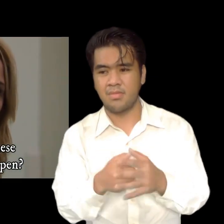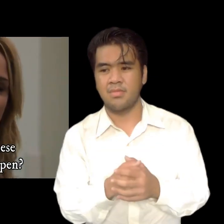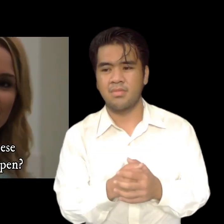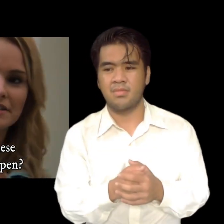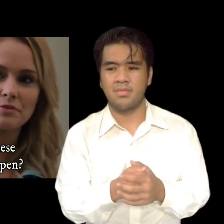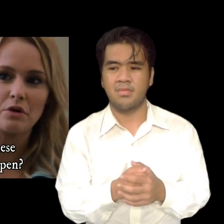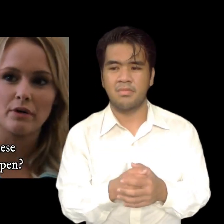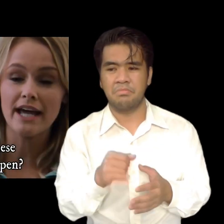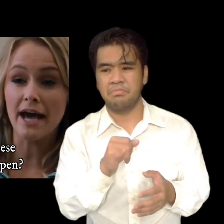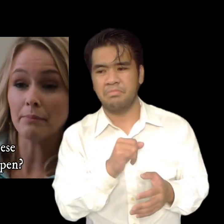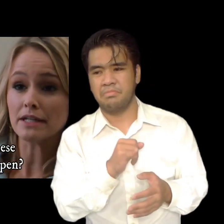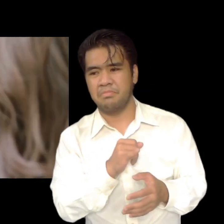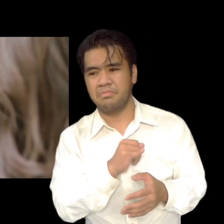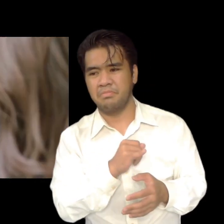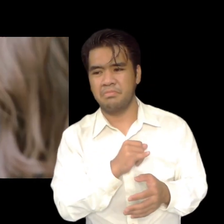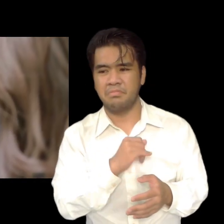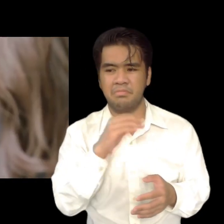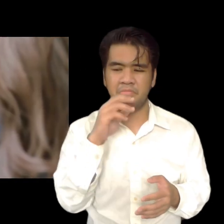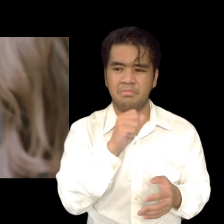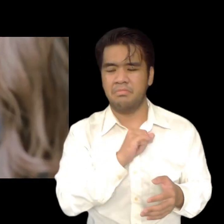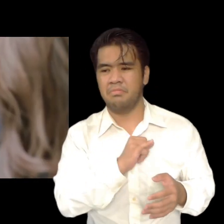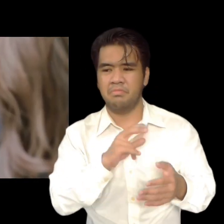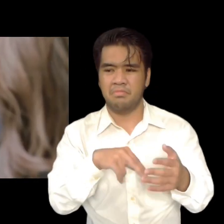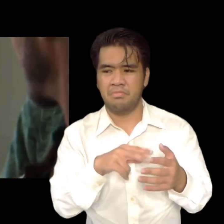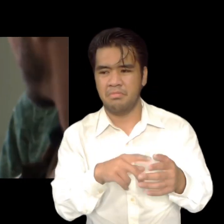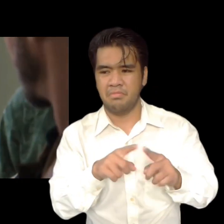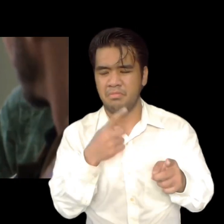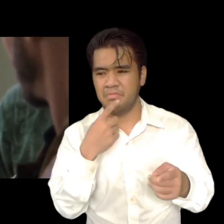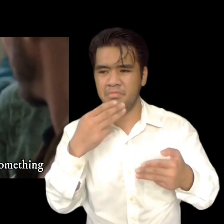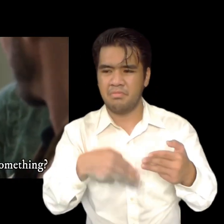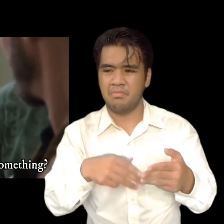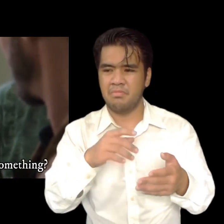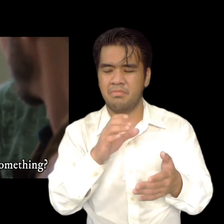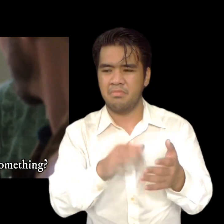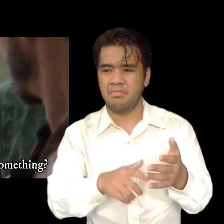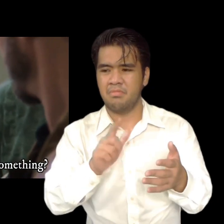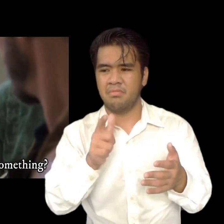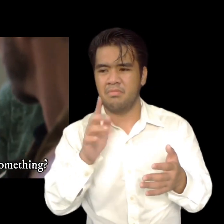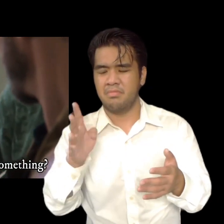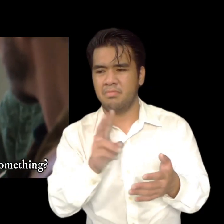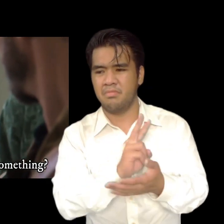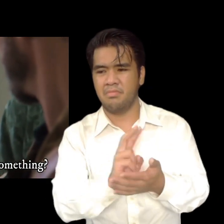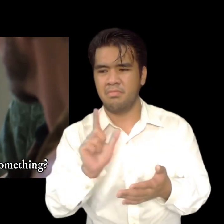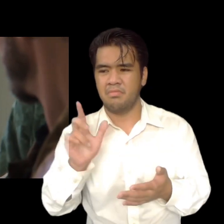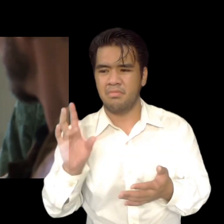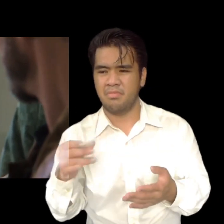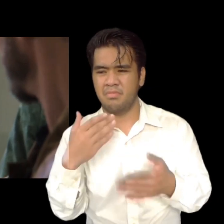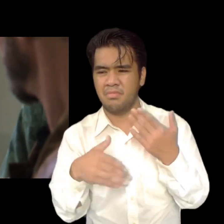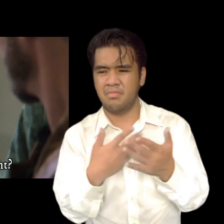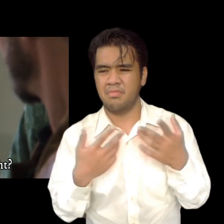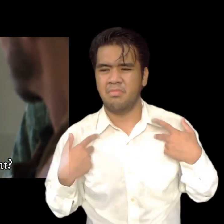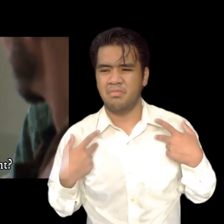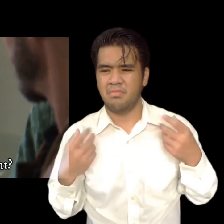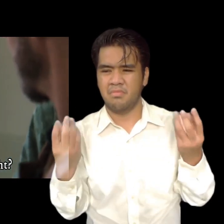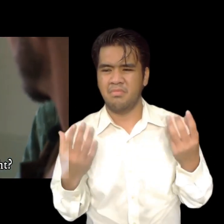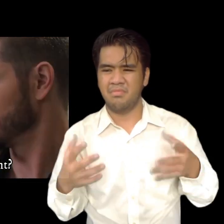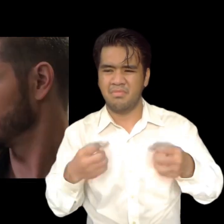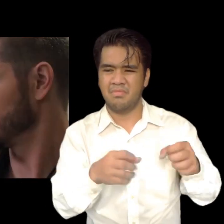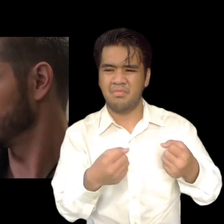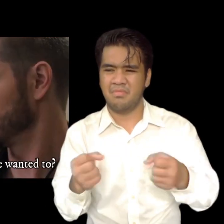these things were going to happen. Honey, God knows everything. So then why doesn't he do something? I mean, he is God, right? Couldn't he